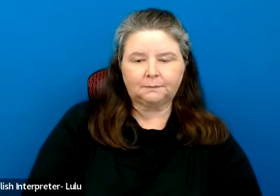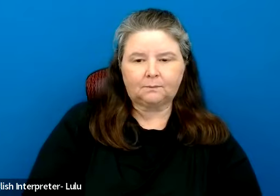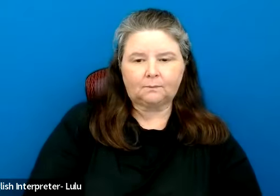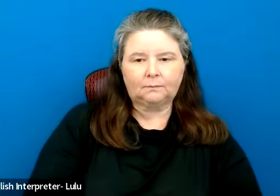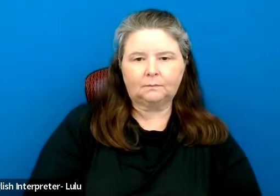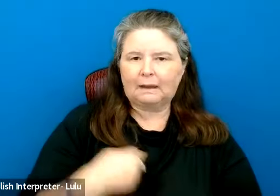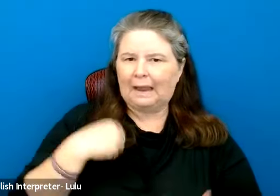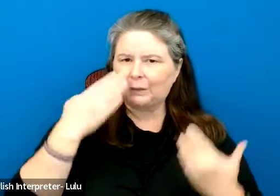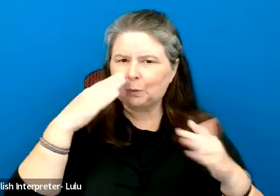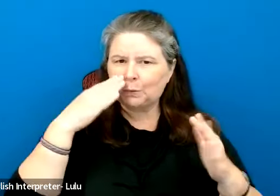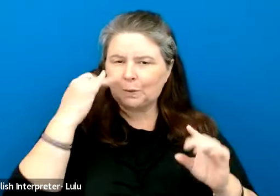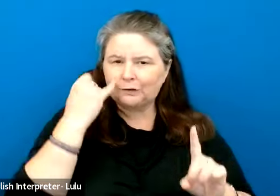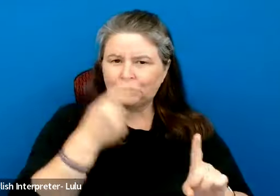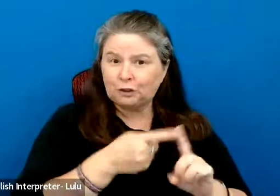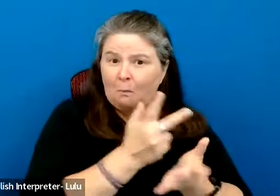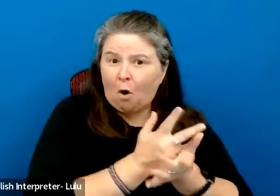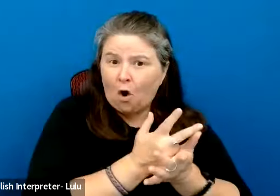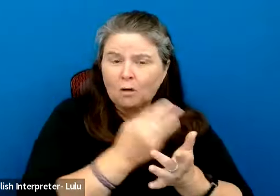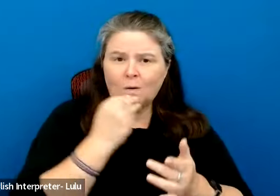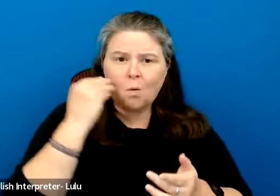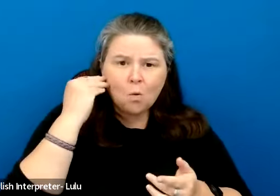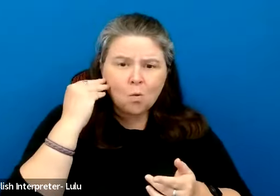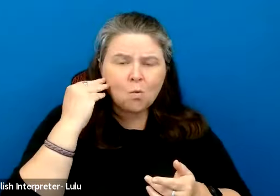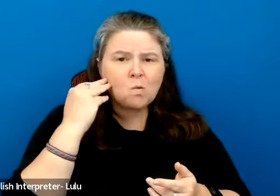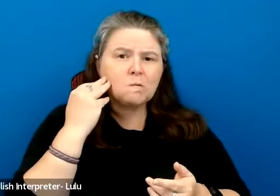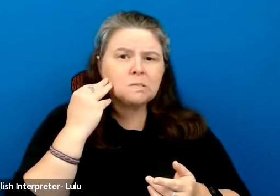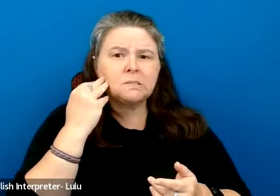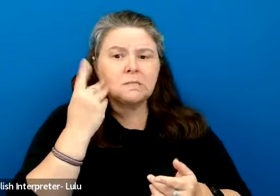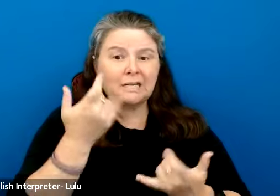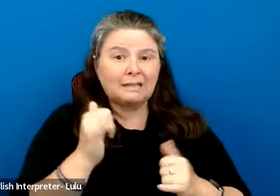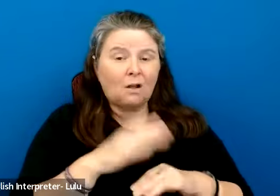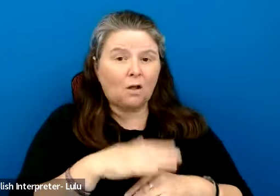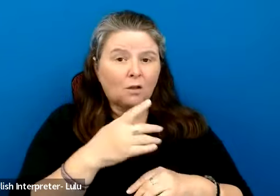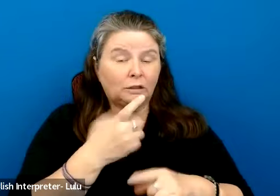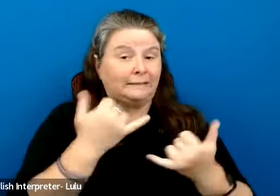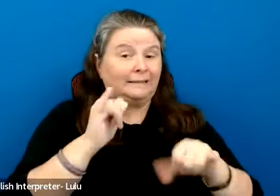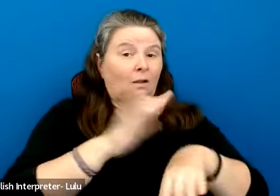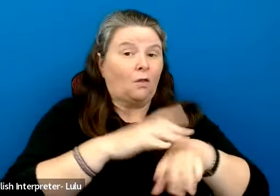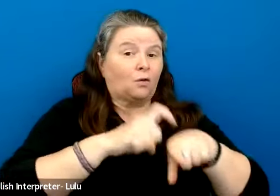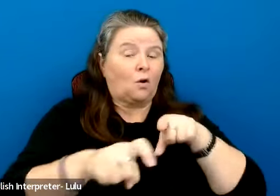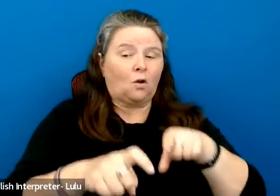I don't know if she's parked or home, or let's see, is she still on? She's still on.